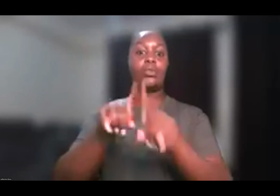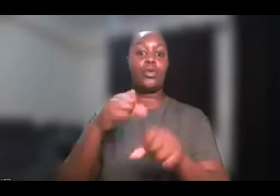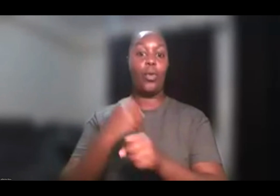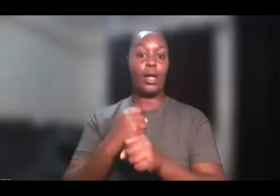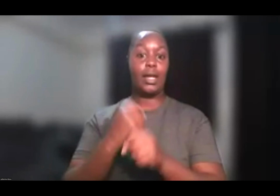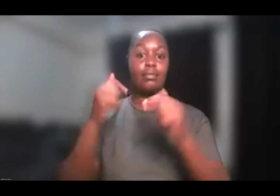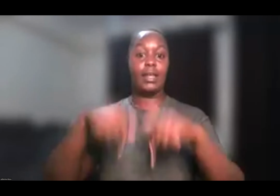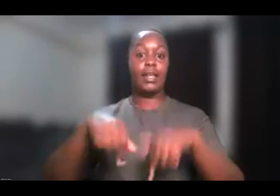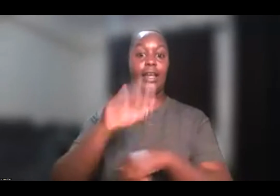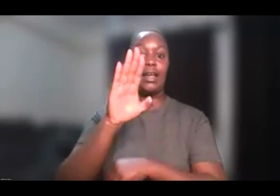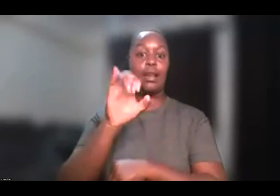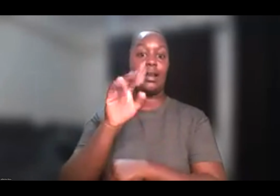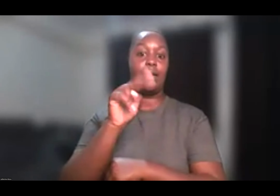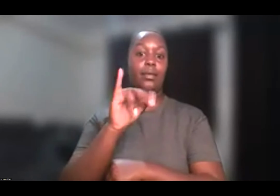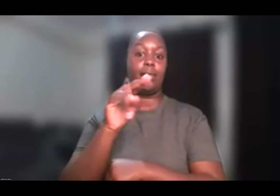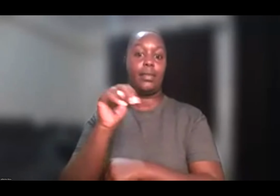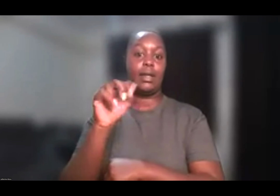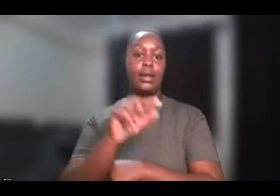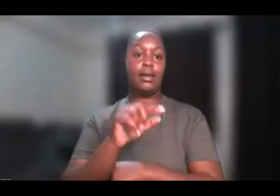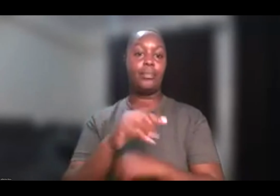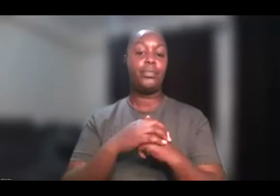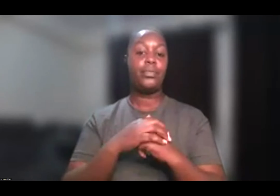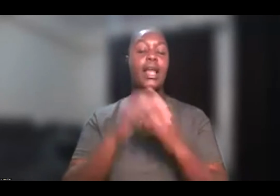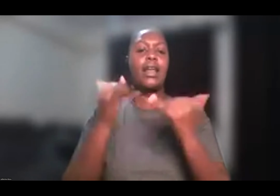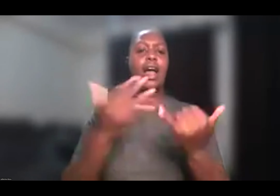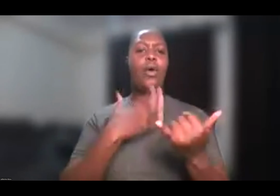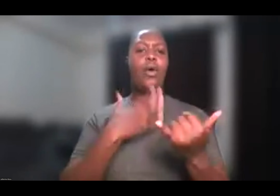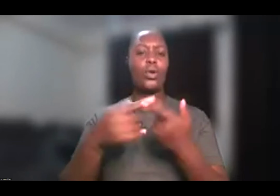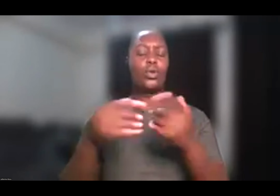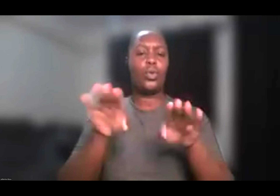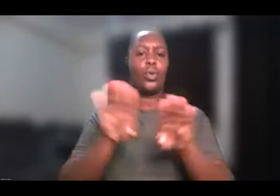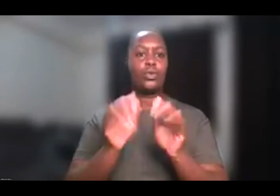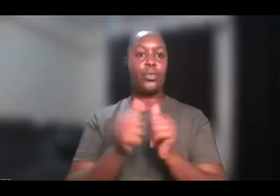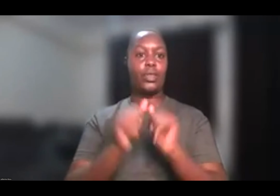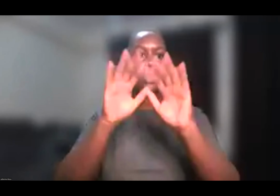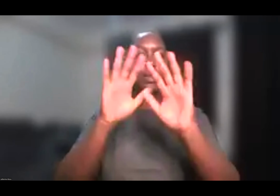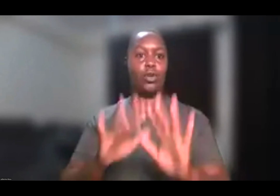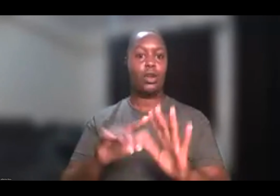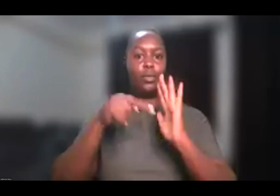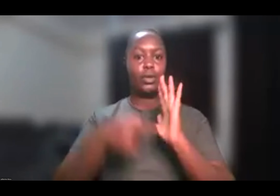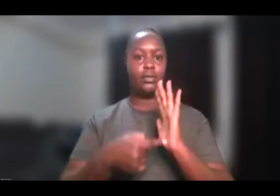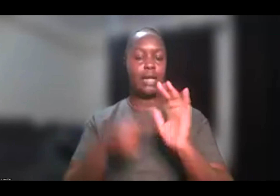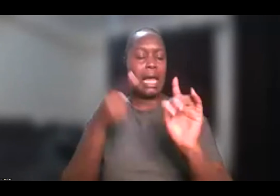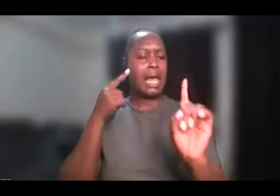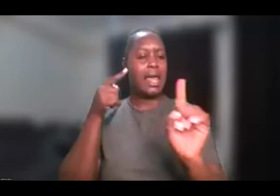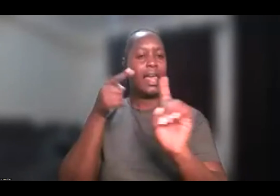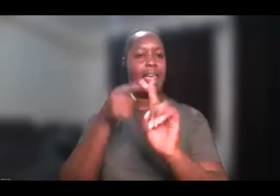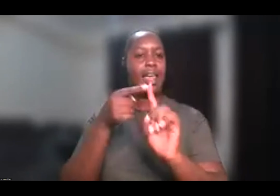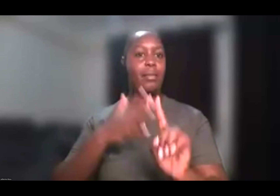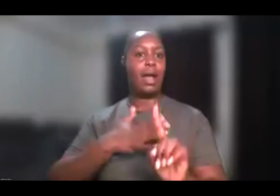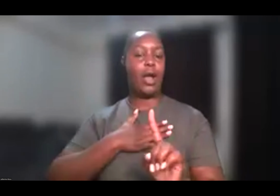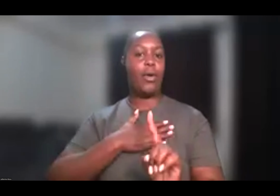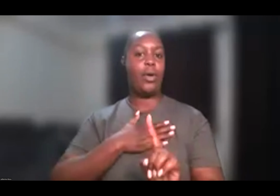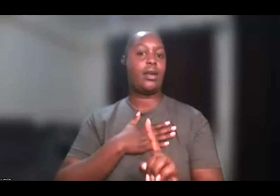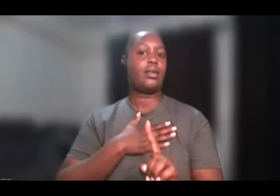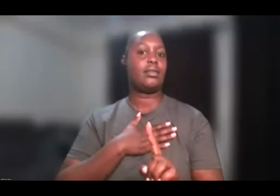So I want to close with one important point. Our goal is not to is to respect the